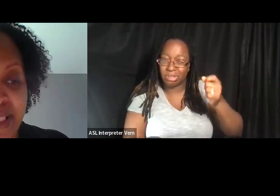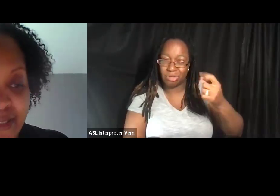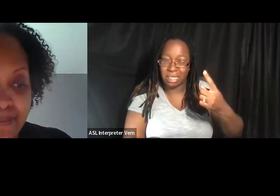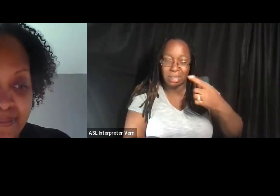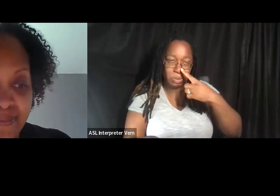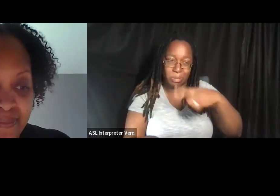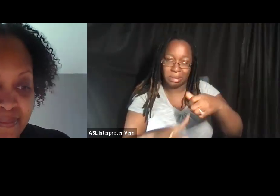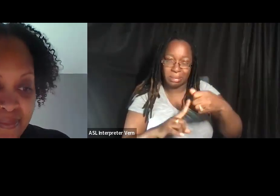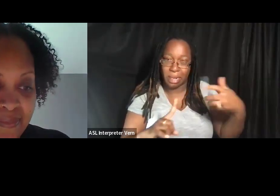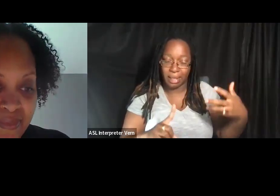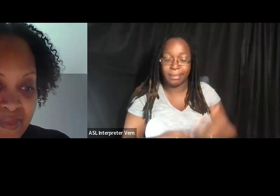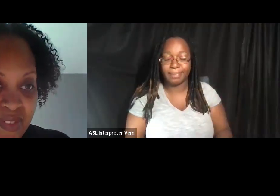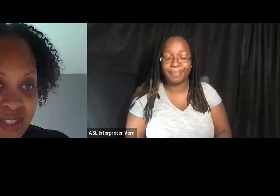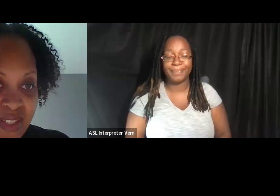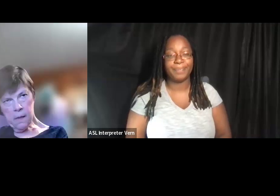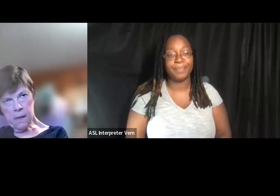slide, please.